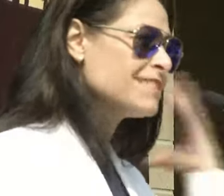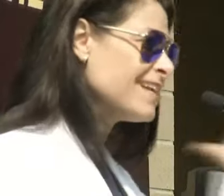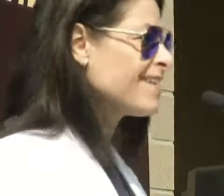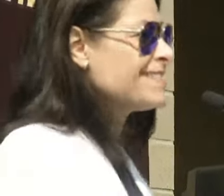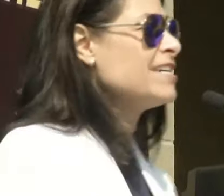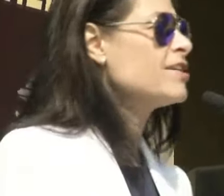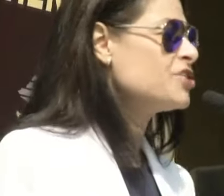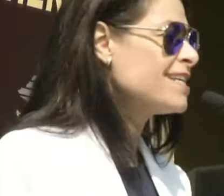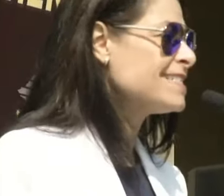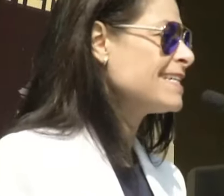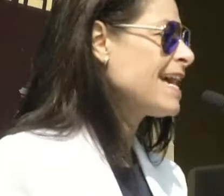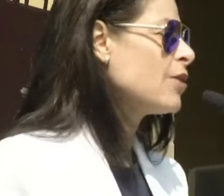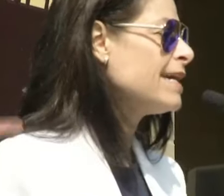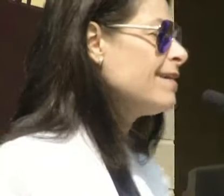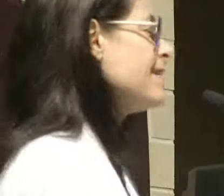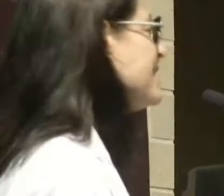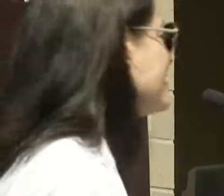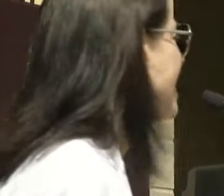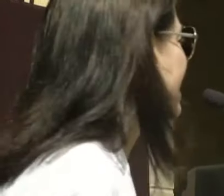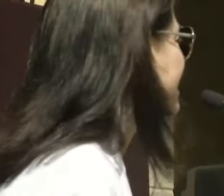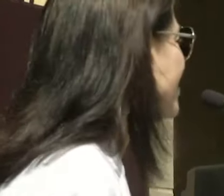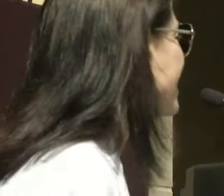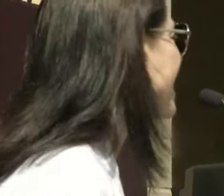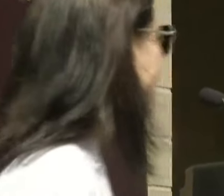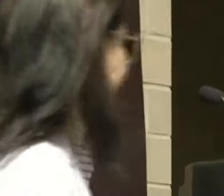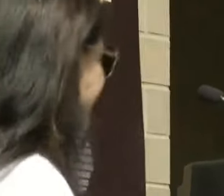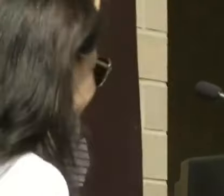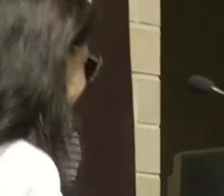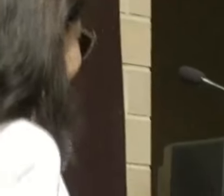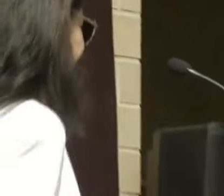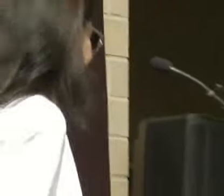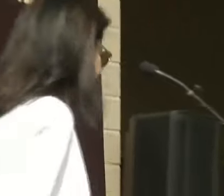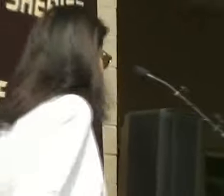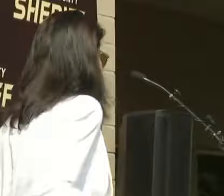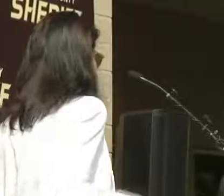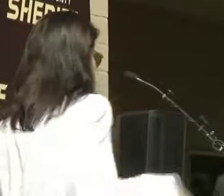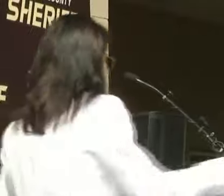District representing us here in Genesee County, Dan Kilby.